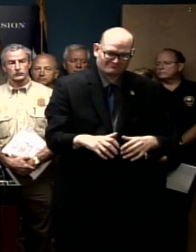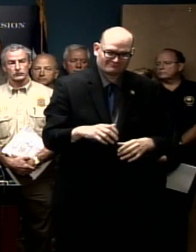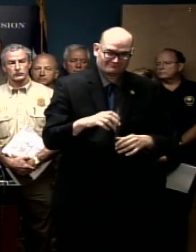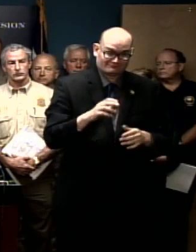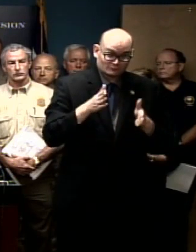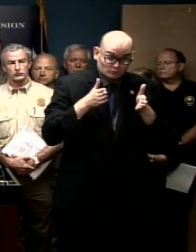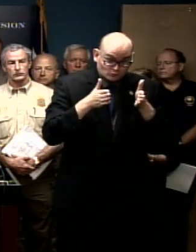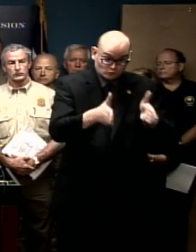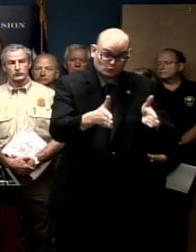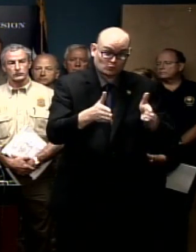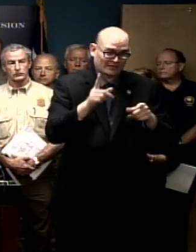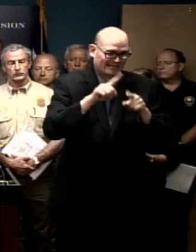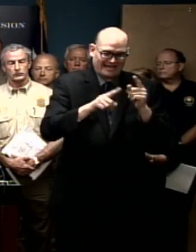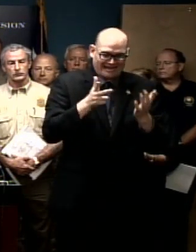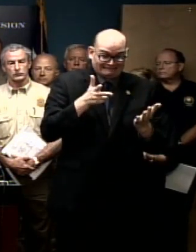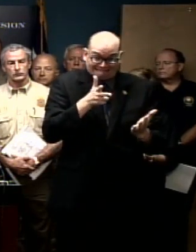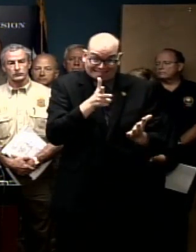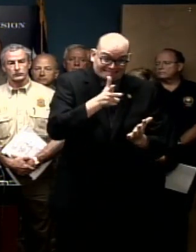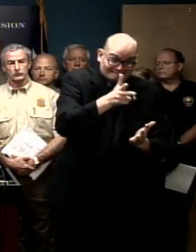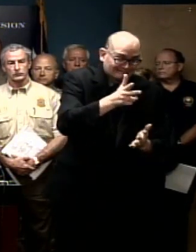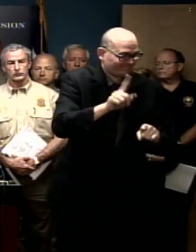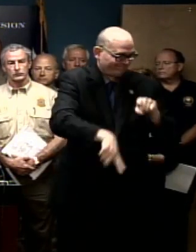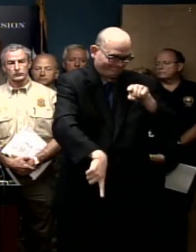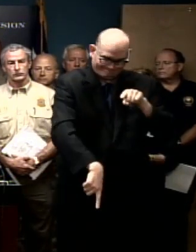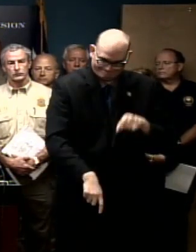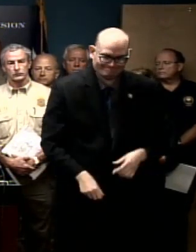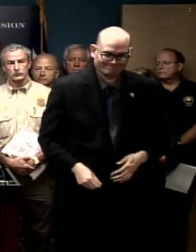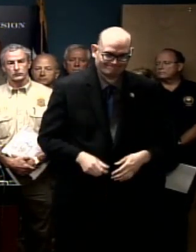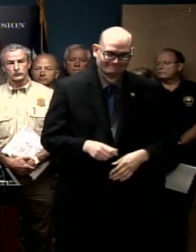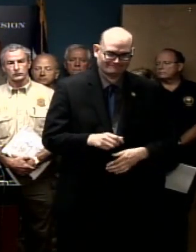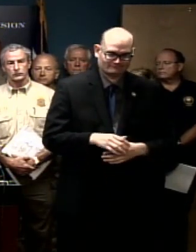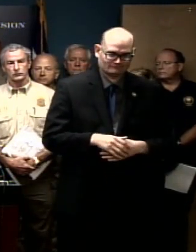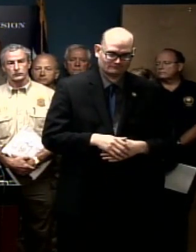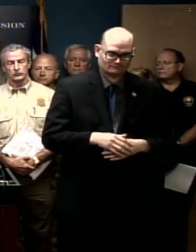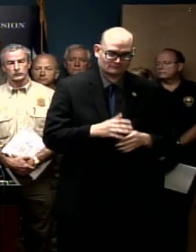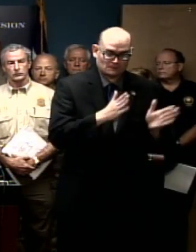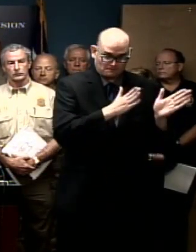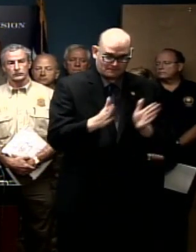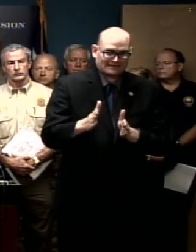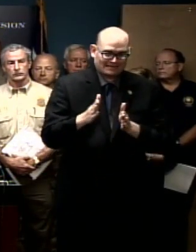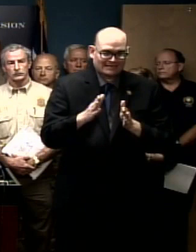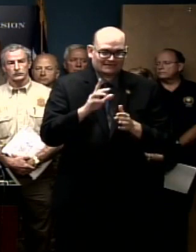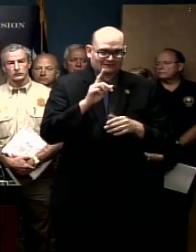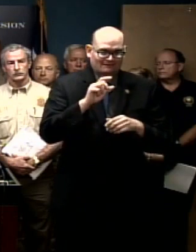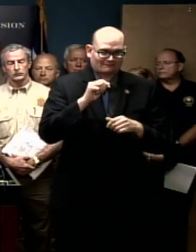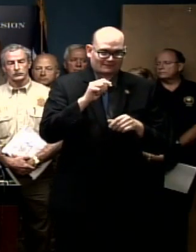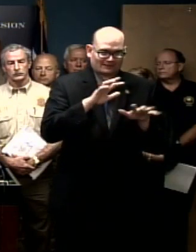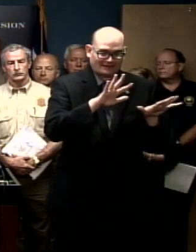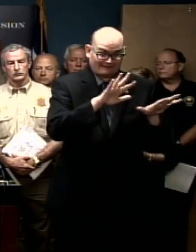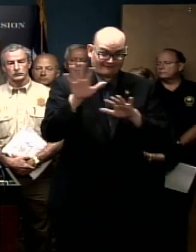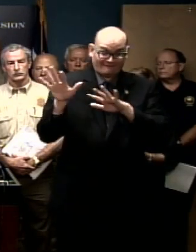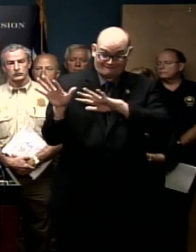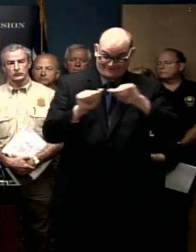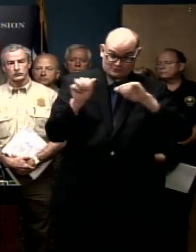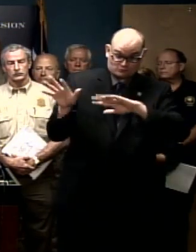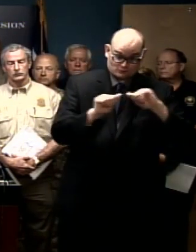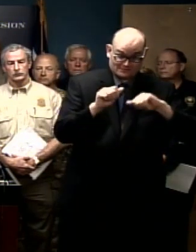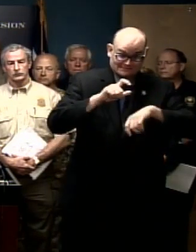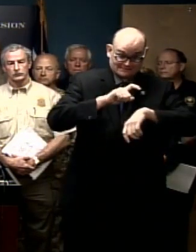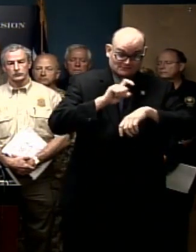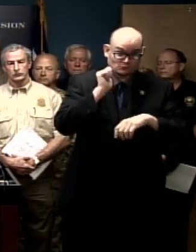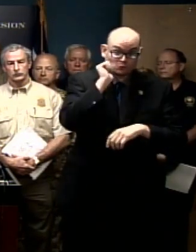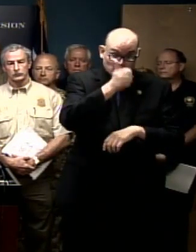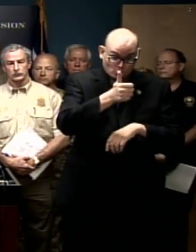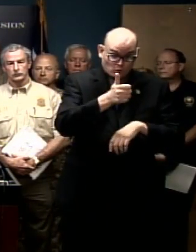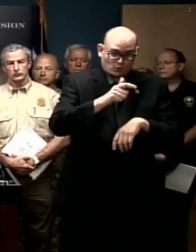to rescind some of the portions of the evacuation tomorrow. We will get you that information, but basically how that's going to work